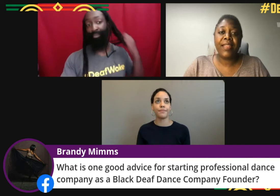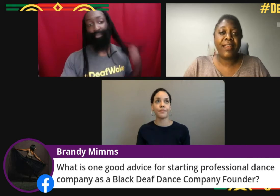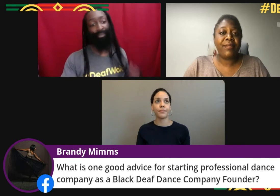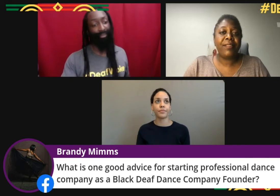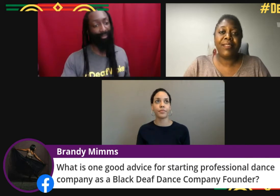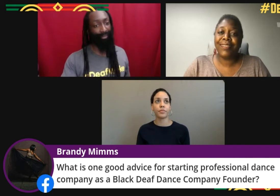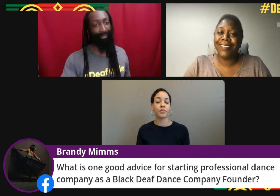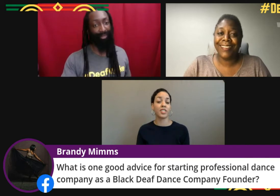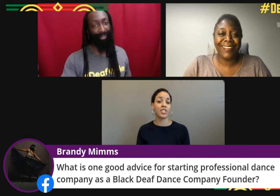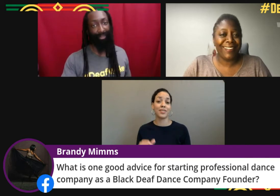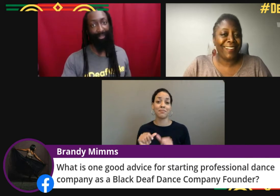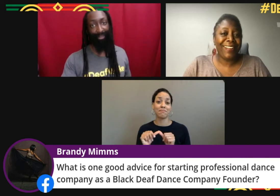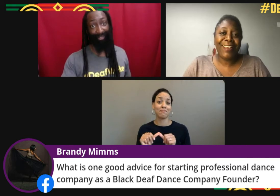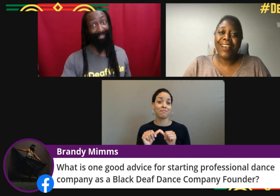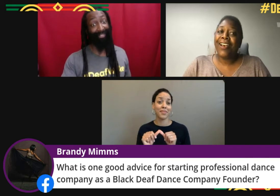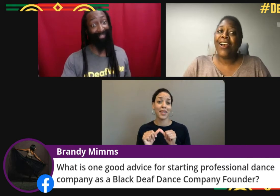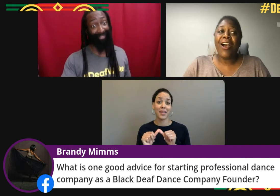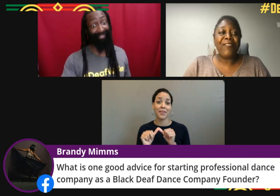Stay in it.